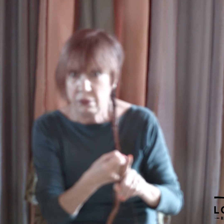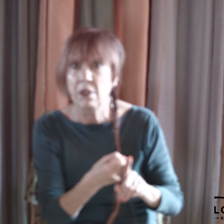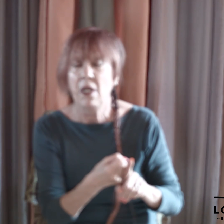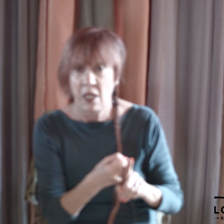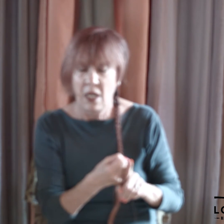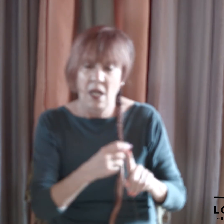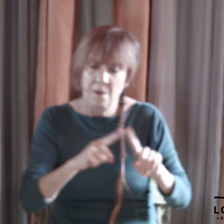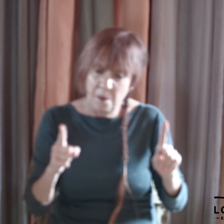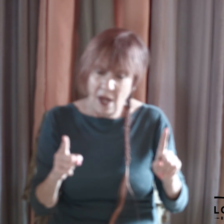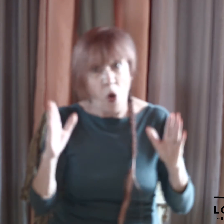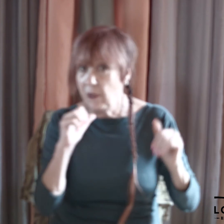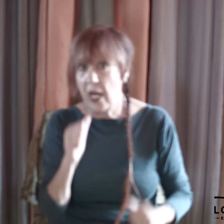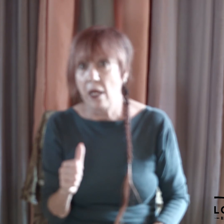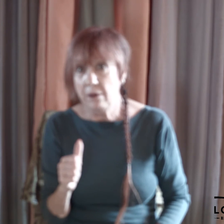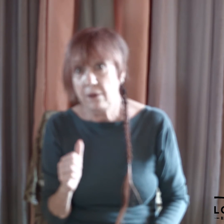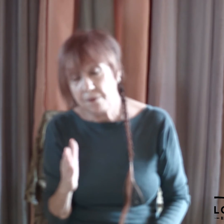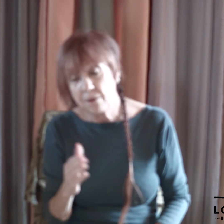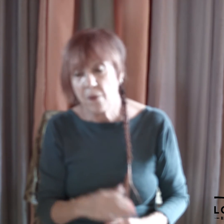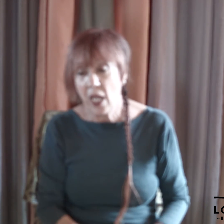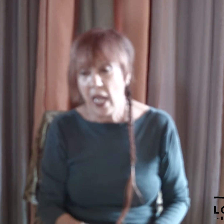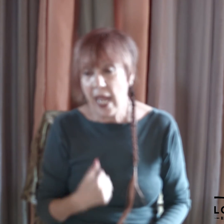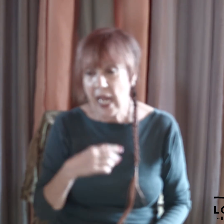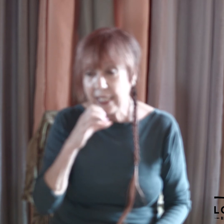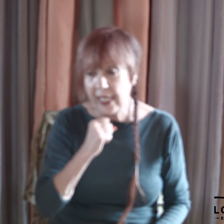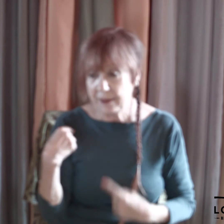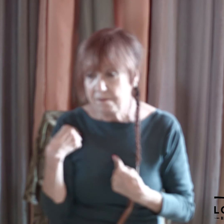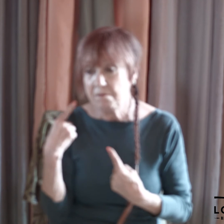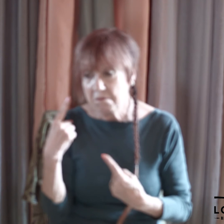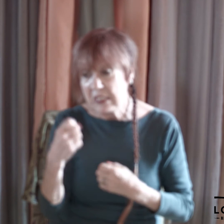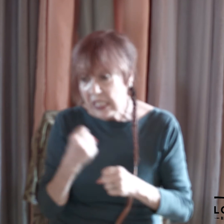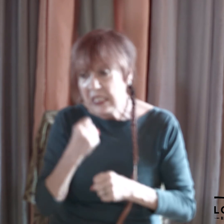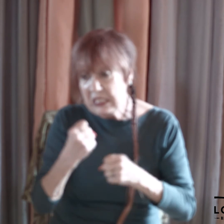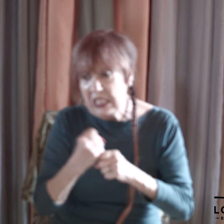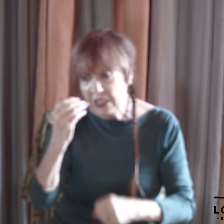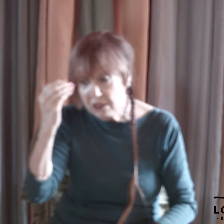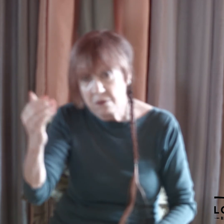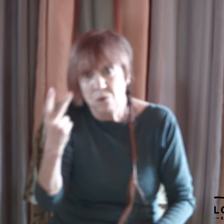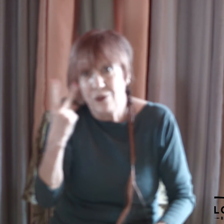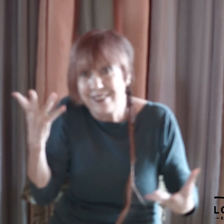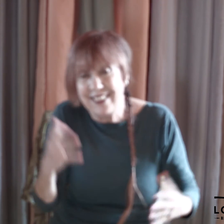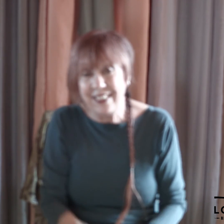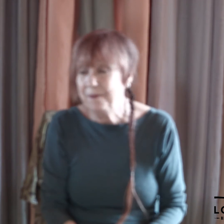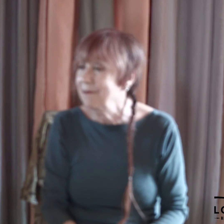difference, but hopefully not. And I guess over the years, we'll just see. Sheila, in